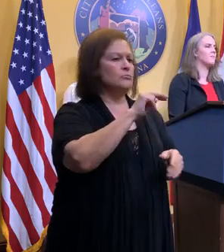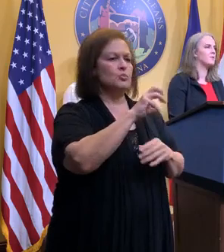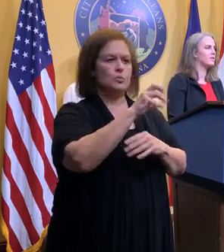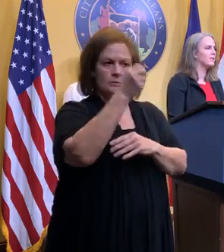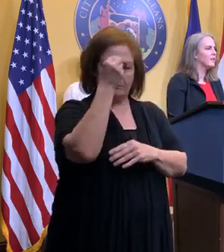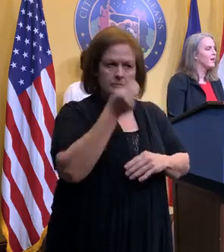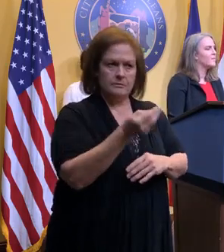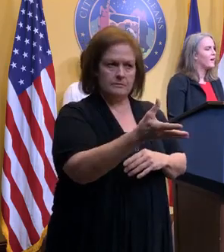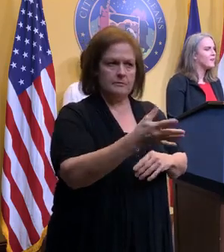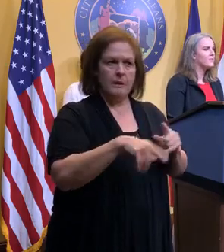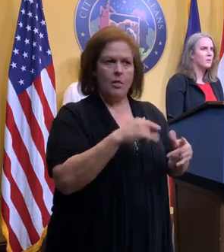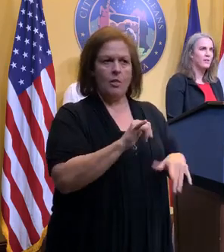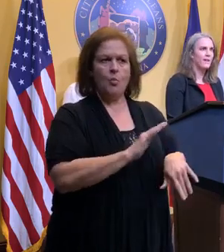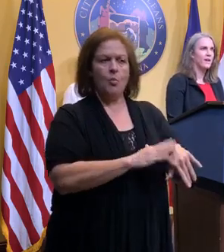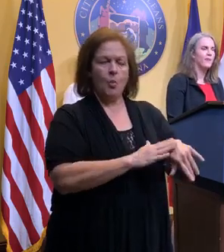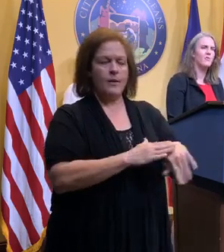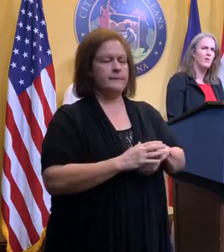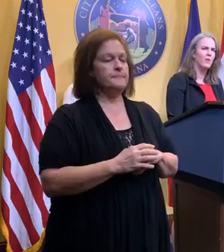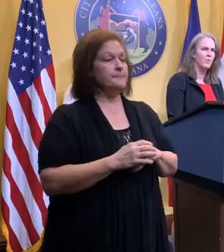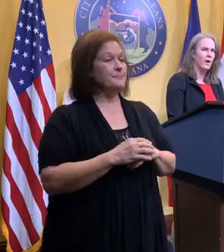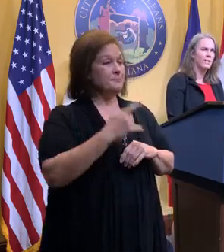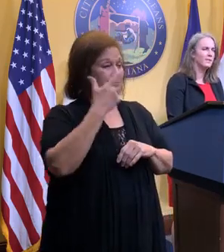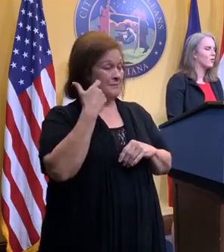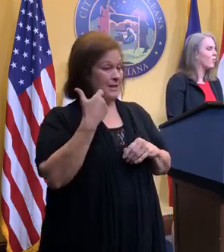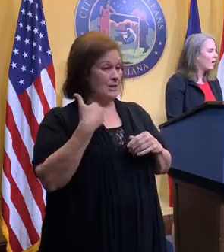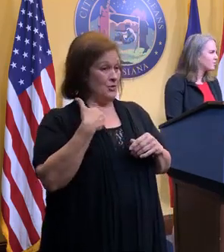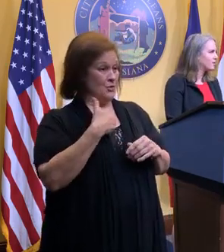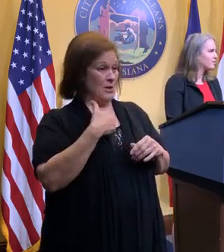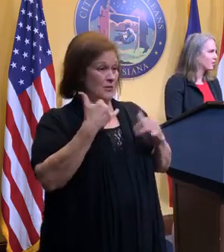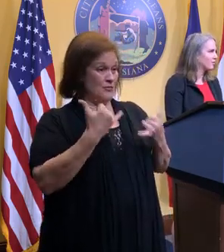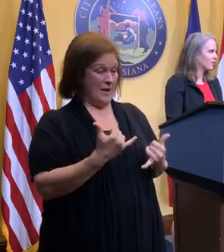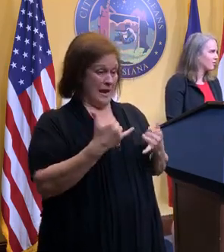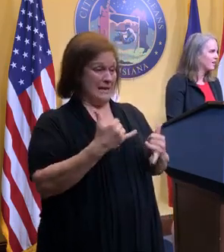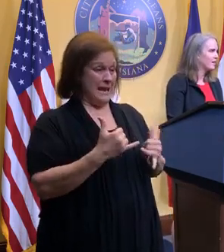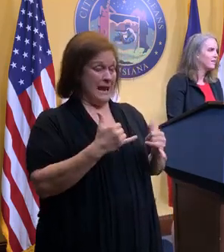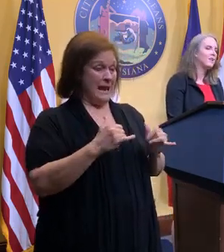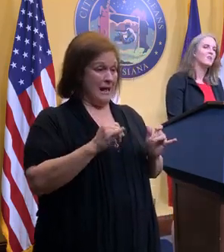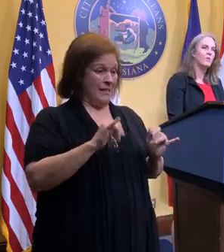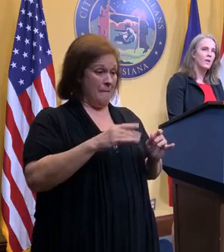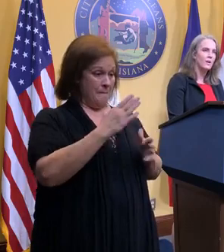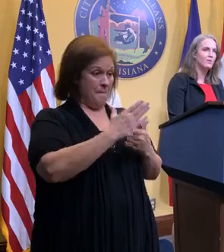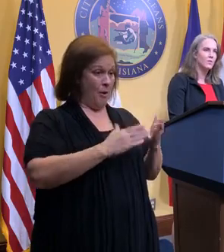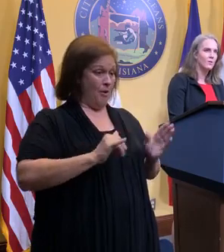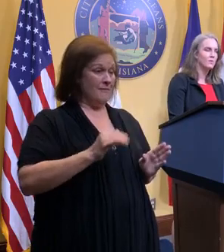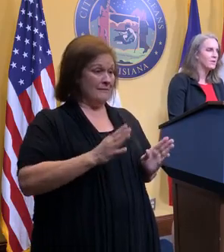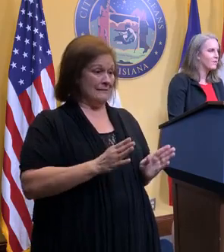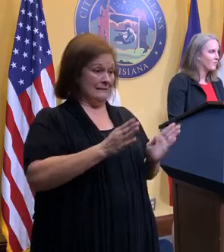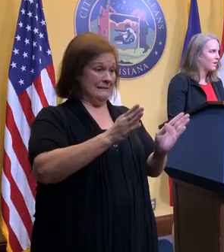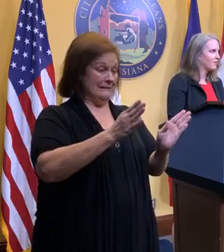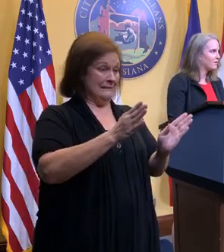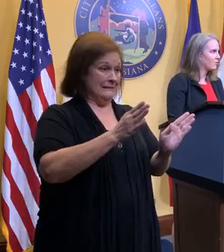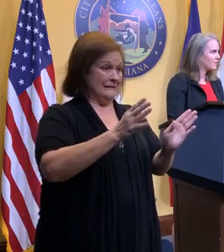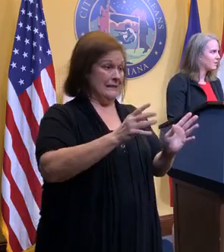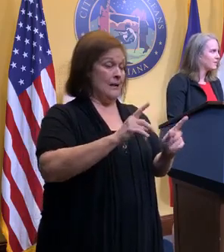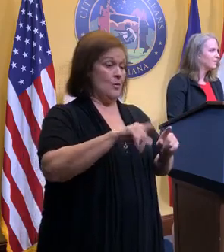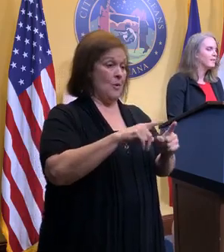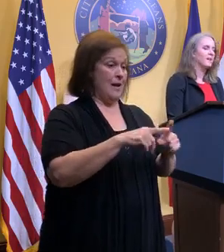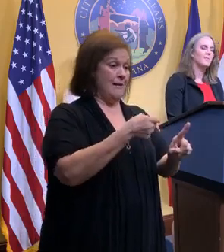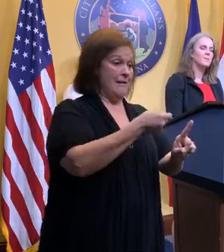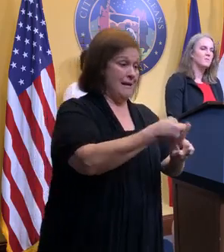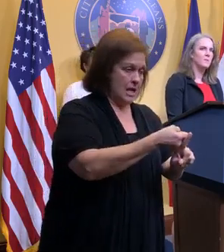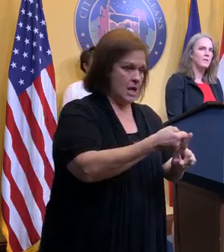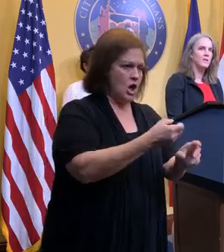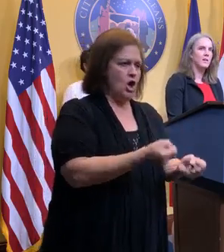As Madam Mayor mentioned, because we are in that kind of front right quadrant of the hurricane, tornadoes are going to be a threat here